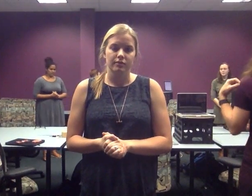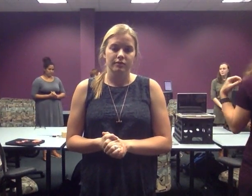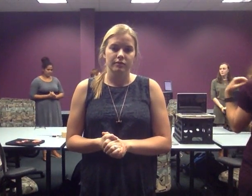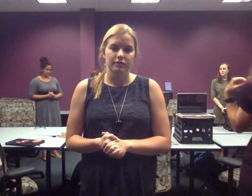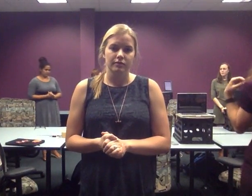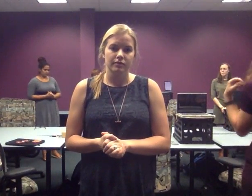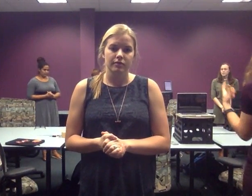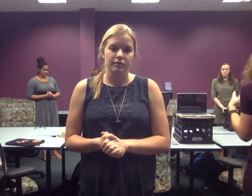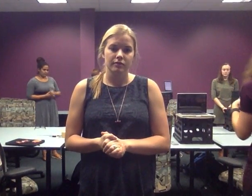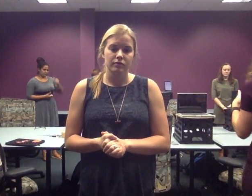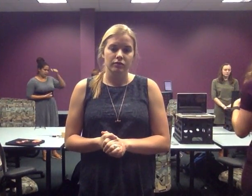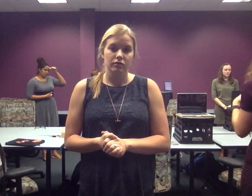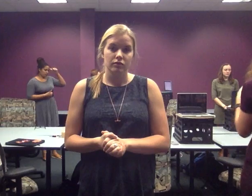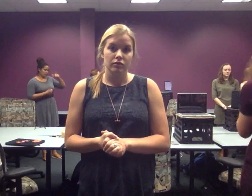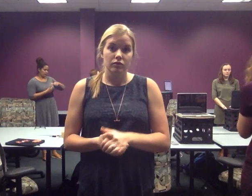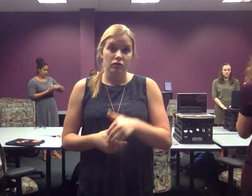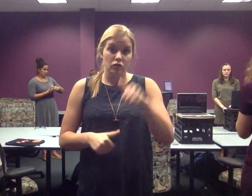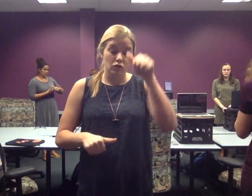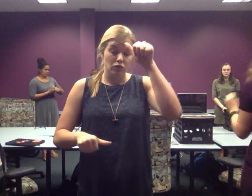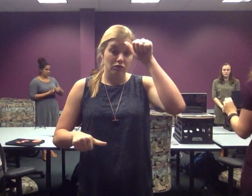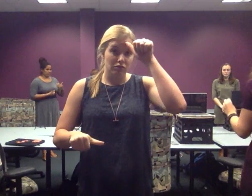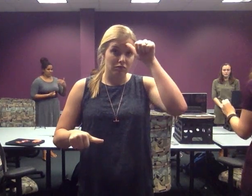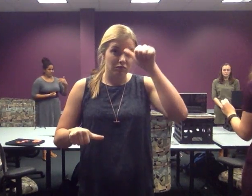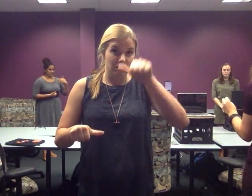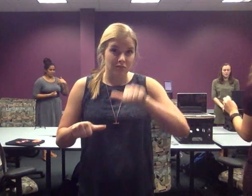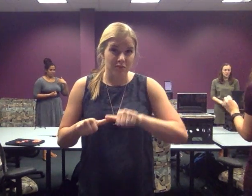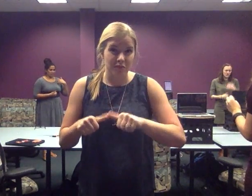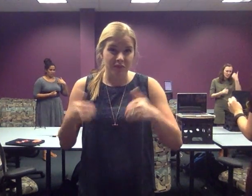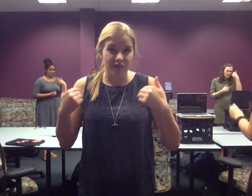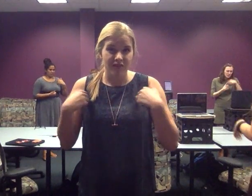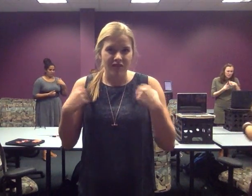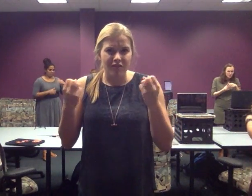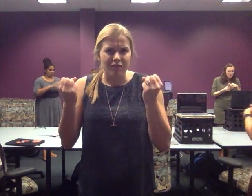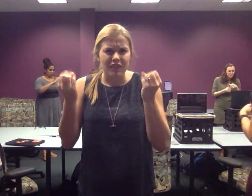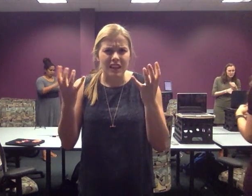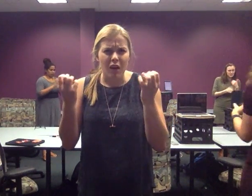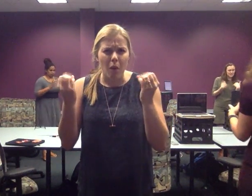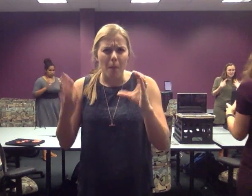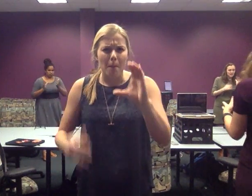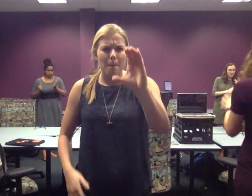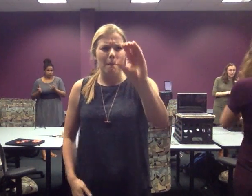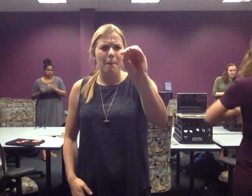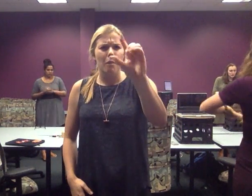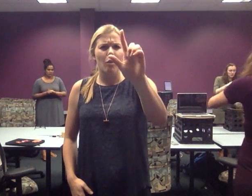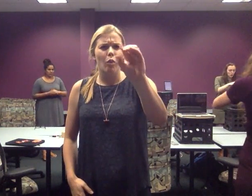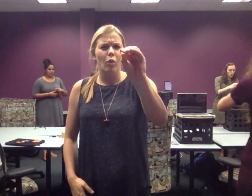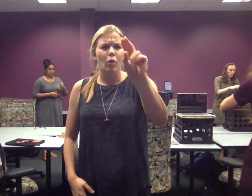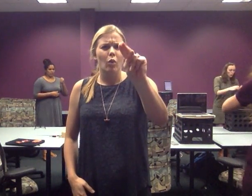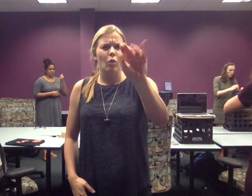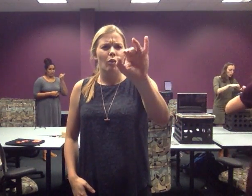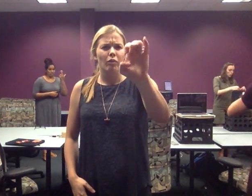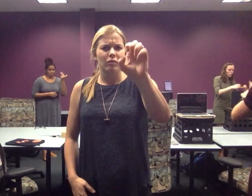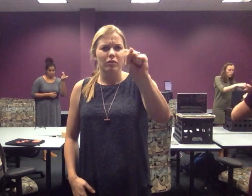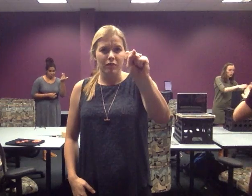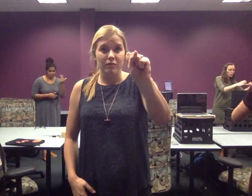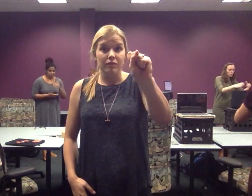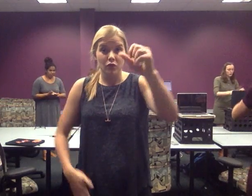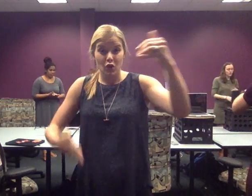Remember, we have 13 separate colonies that are not really joined together yet. So you didn't get a lot of